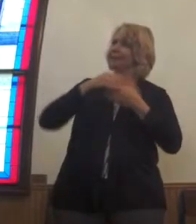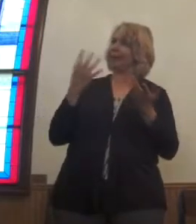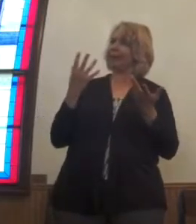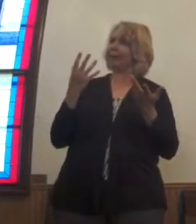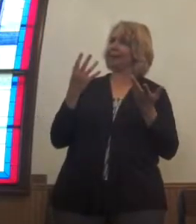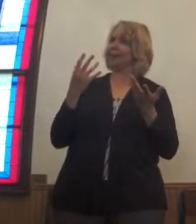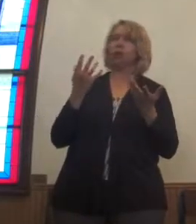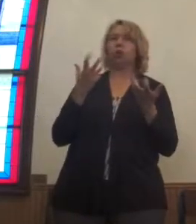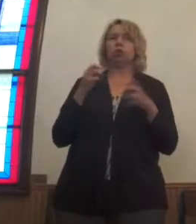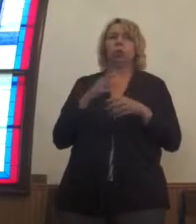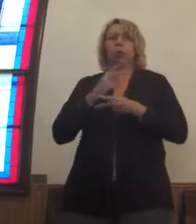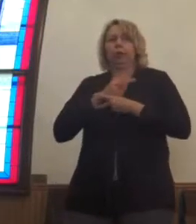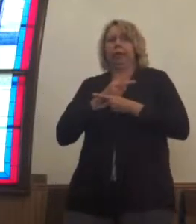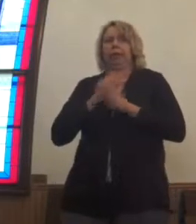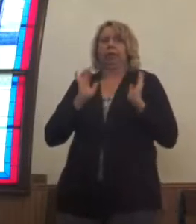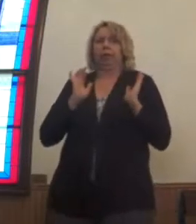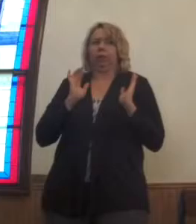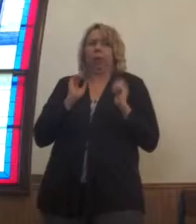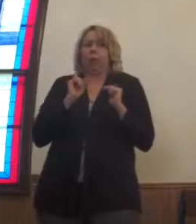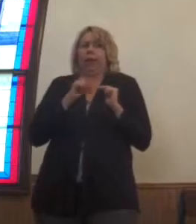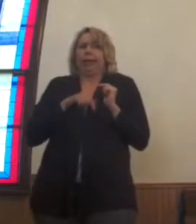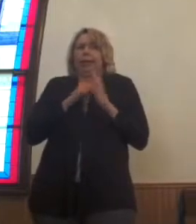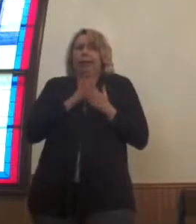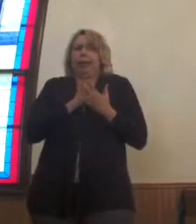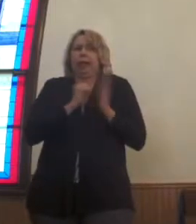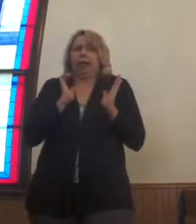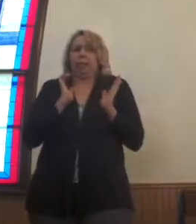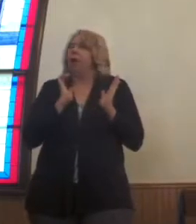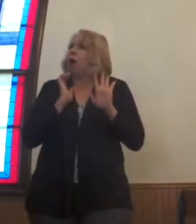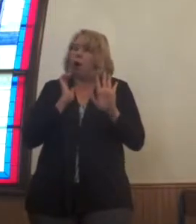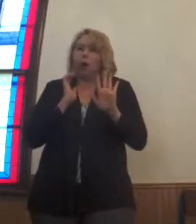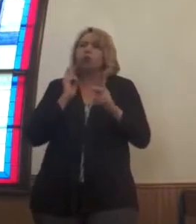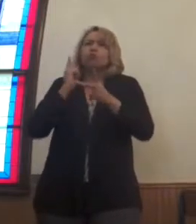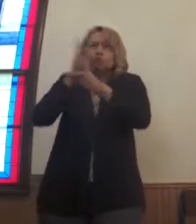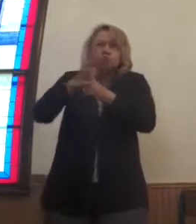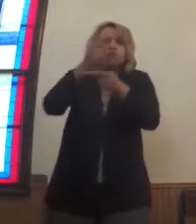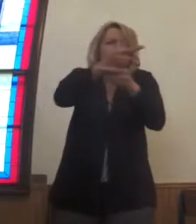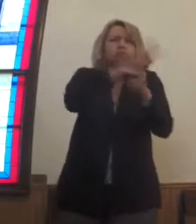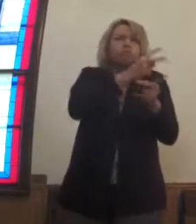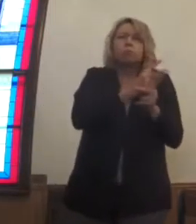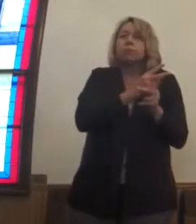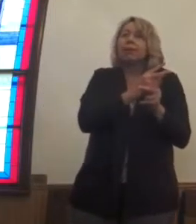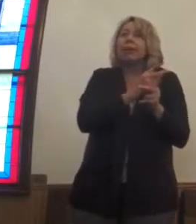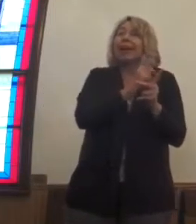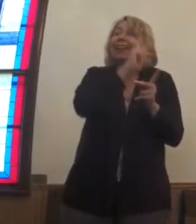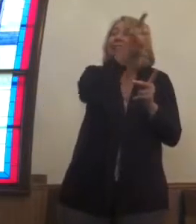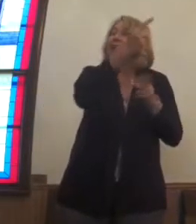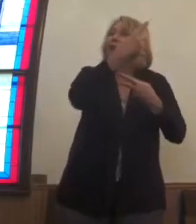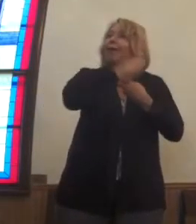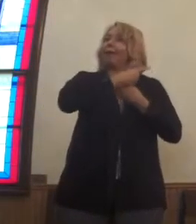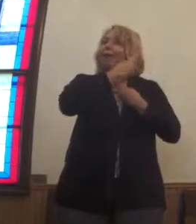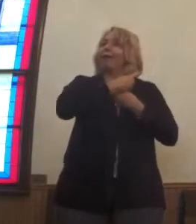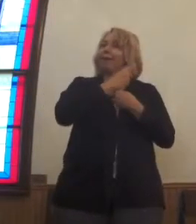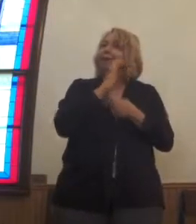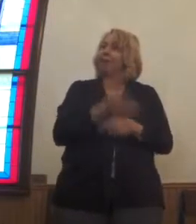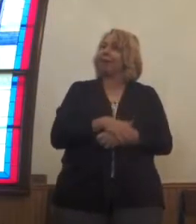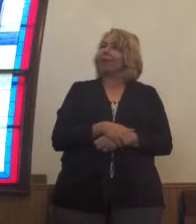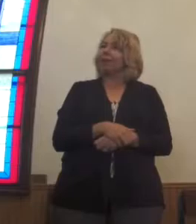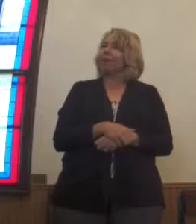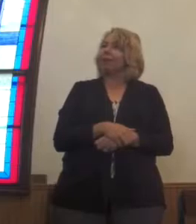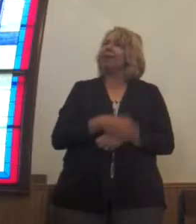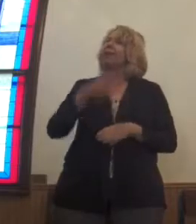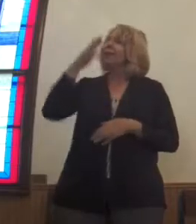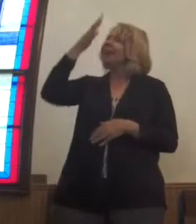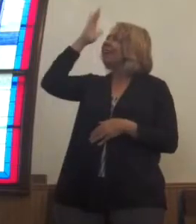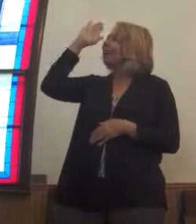careful, you find yourselves cared for. All right. So what we're hearing here, folks, is that God's mercy has already been defined